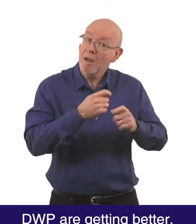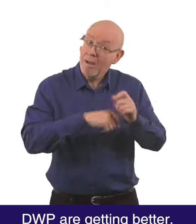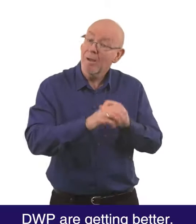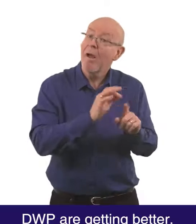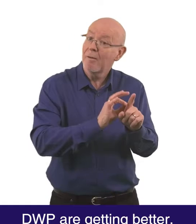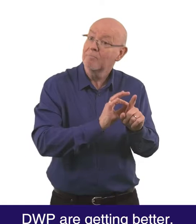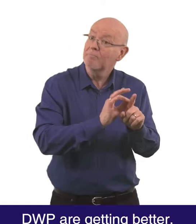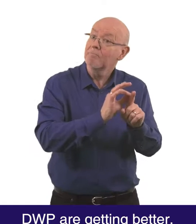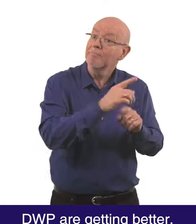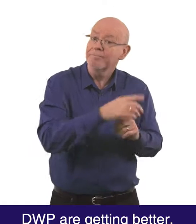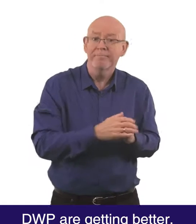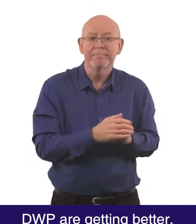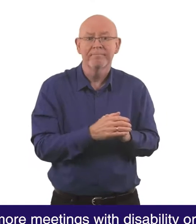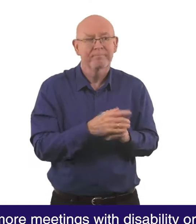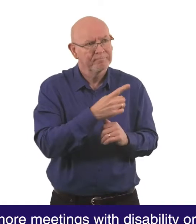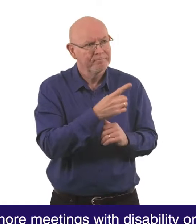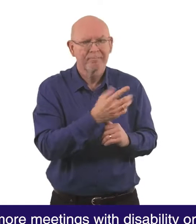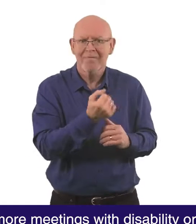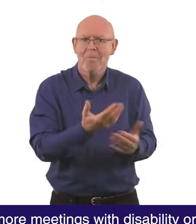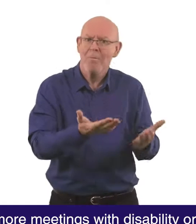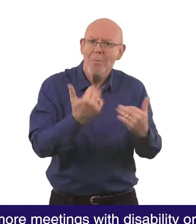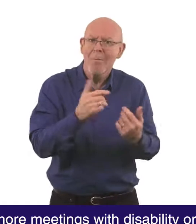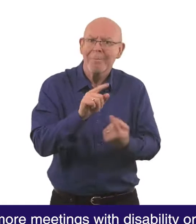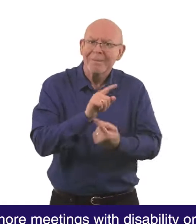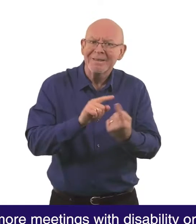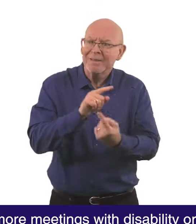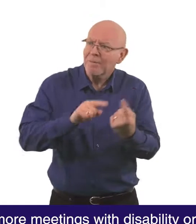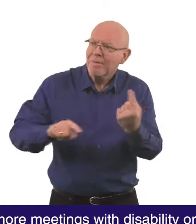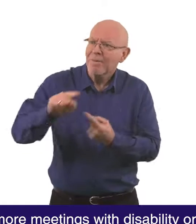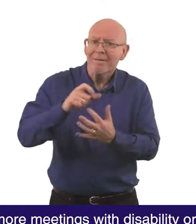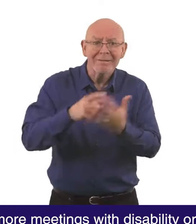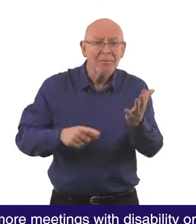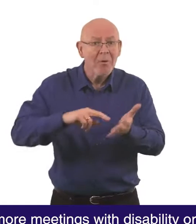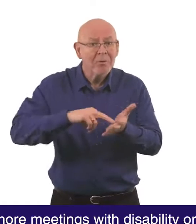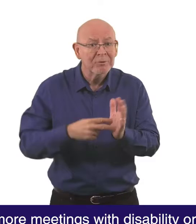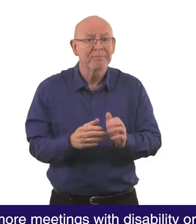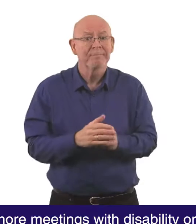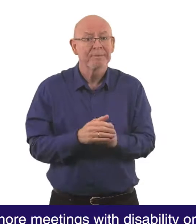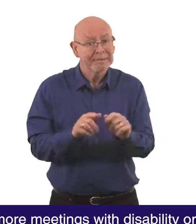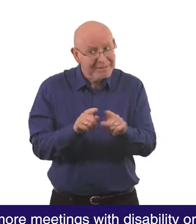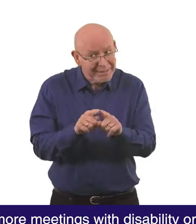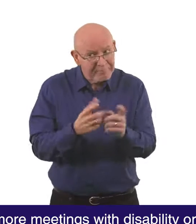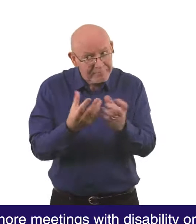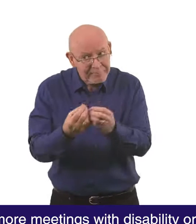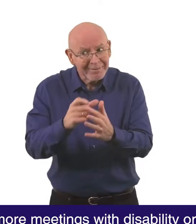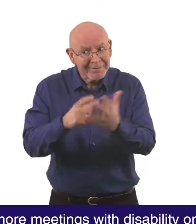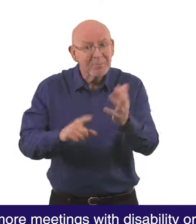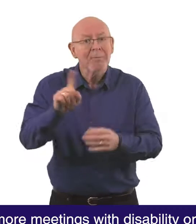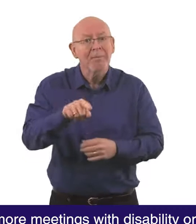DWP are getting better. They have more meetings with disability organizations and with disabled people, and